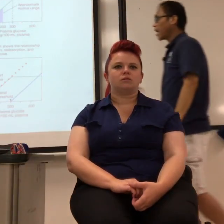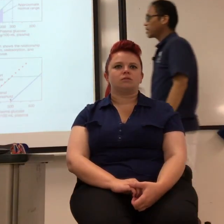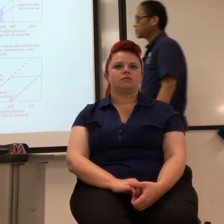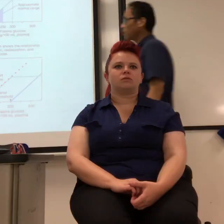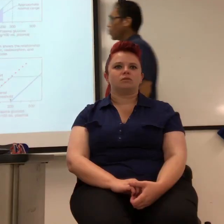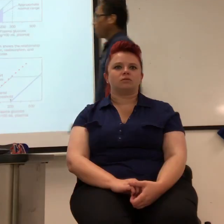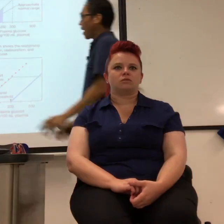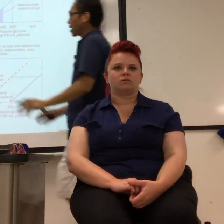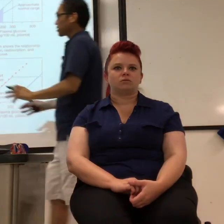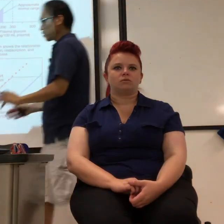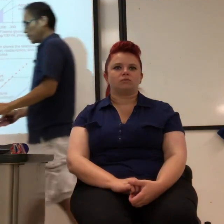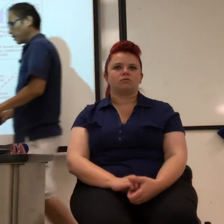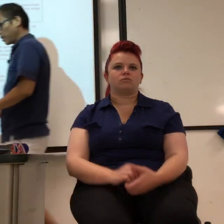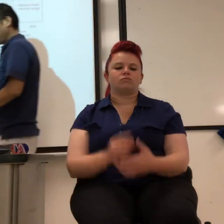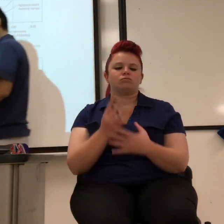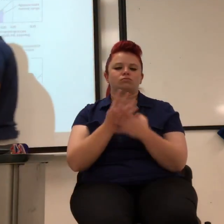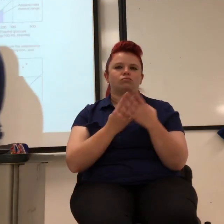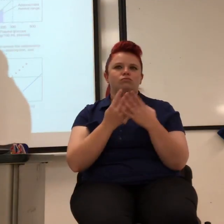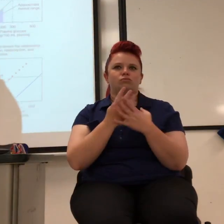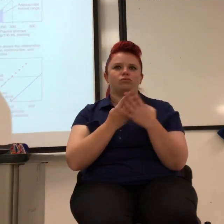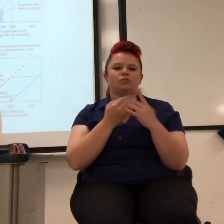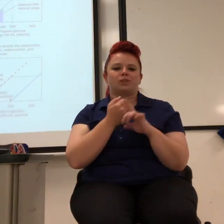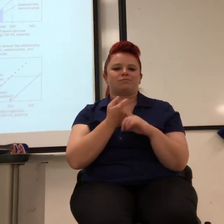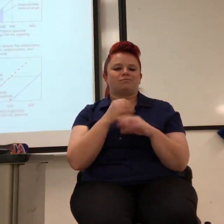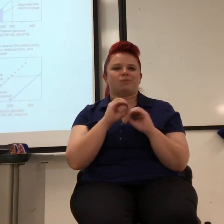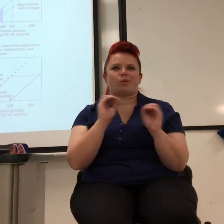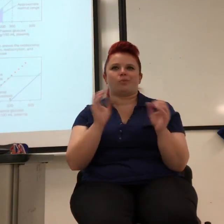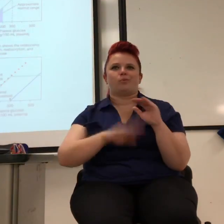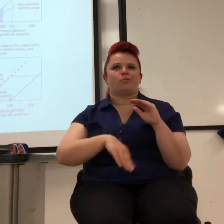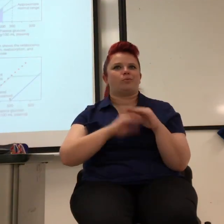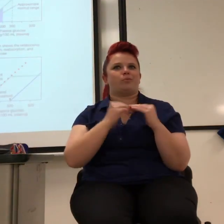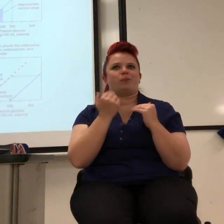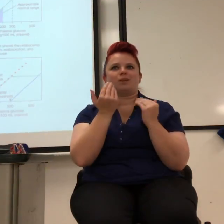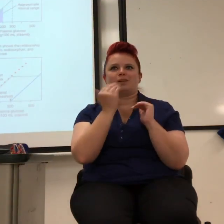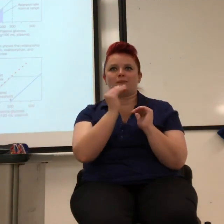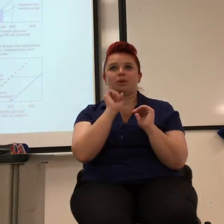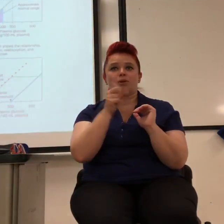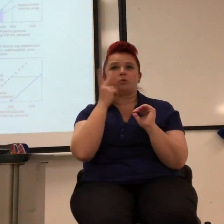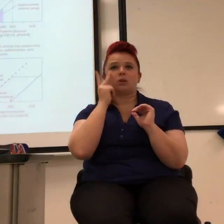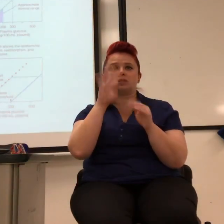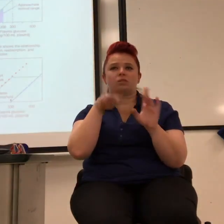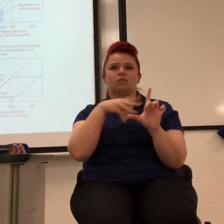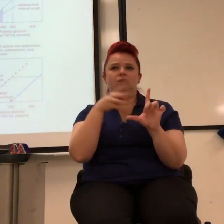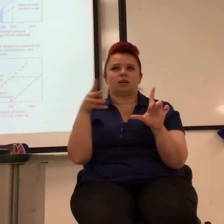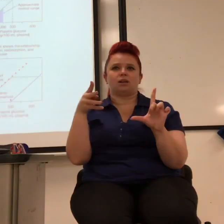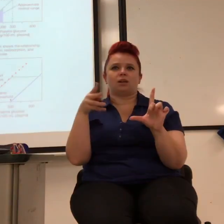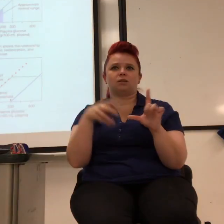Filtration has no max limit. Do you see that in the data?